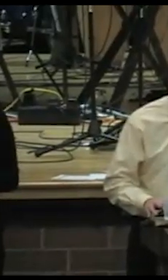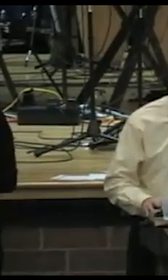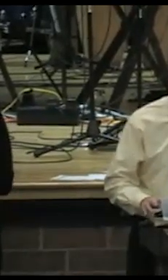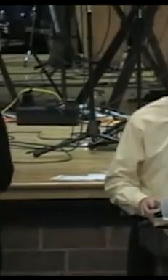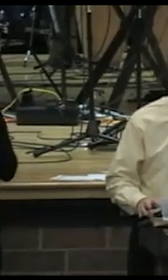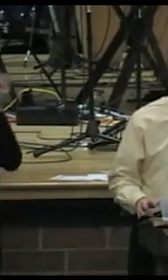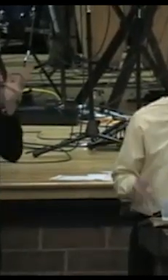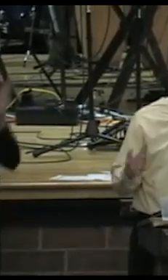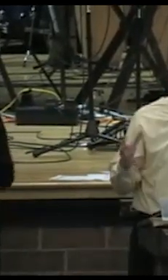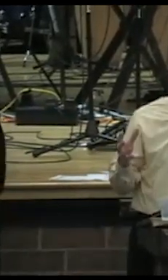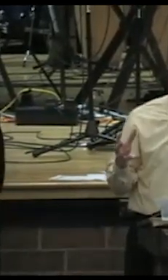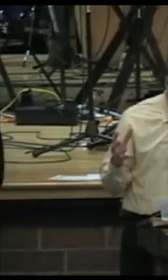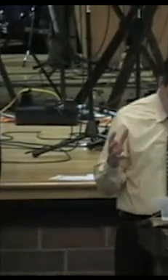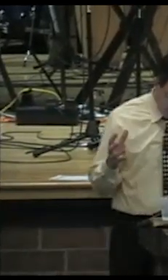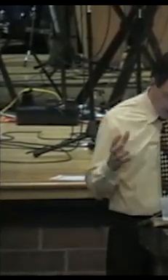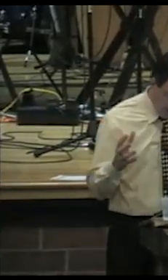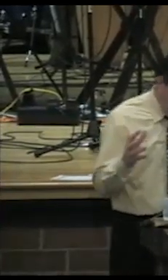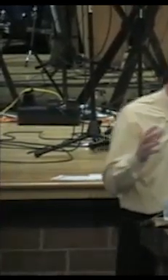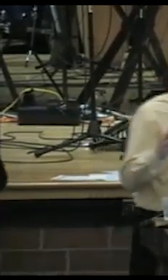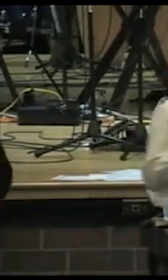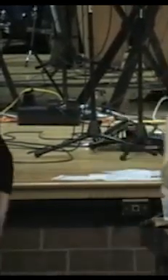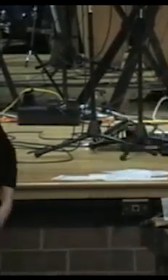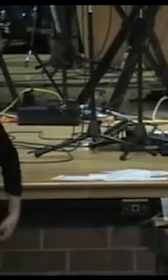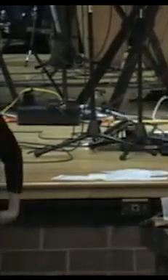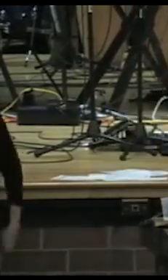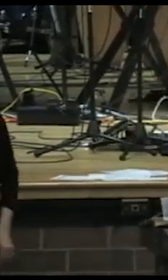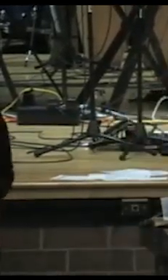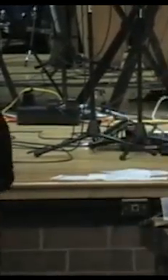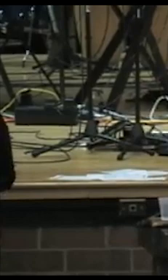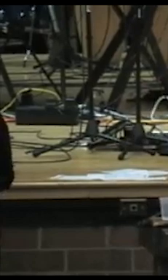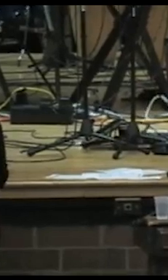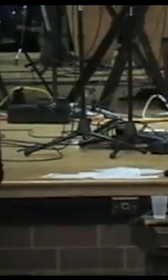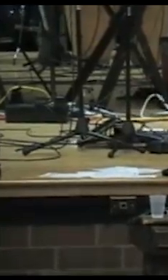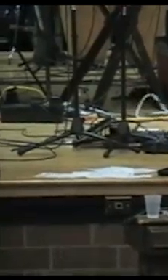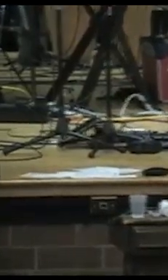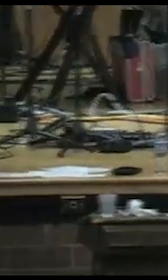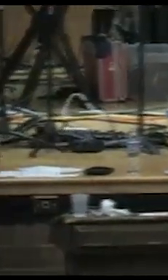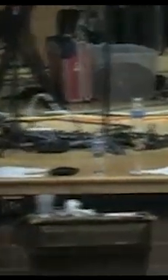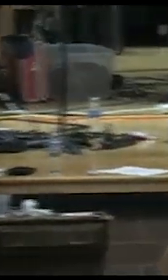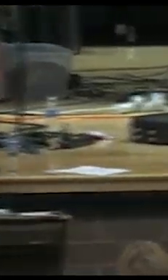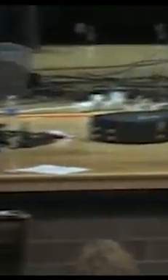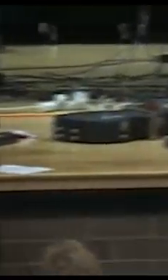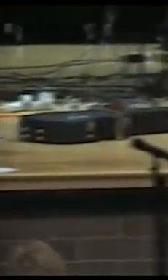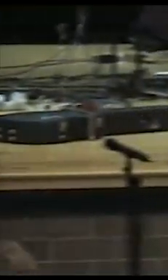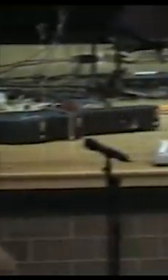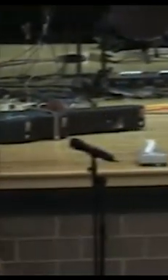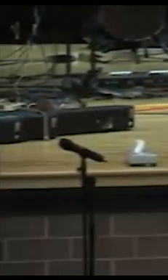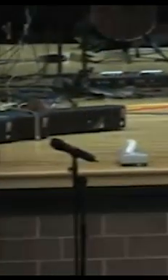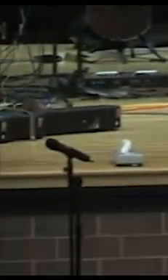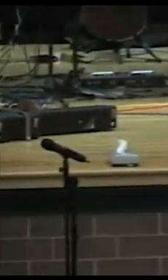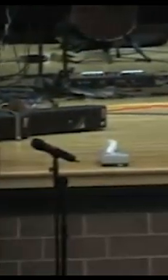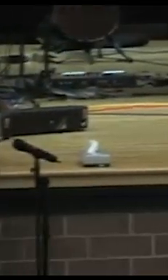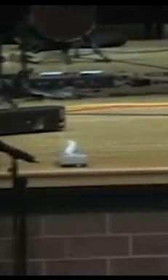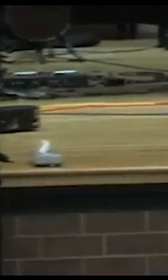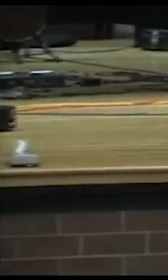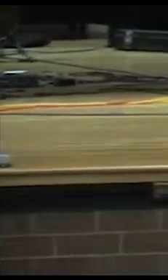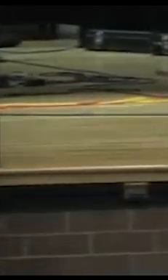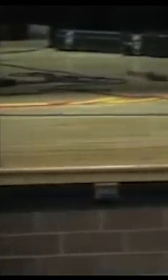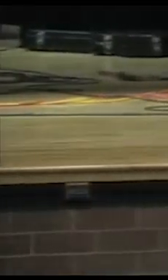Hallelujah. Now, I want to narrow this down a little bit to